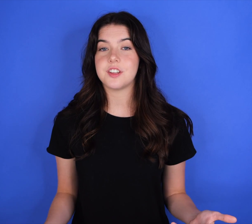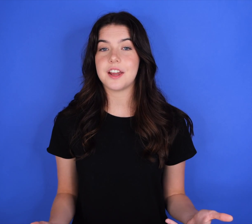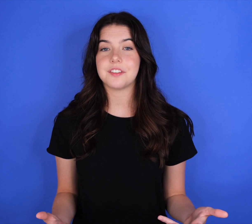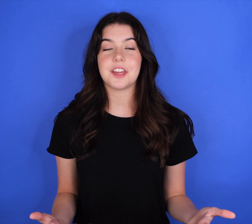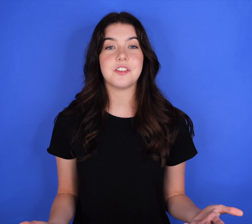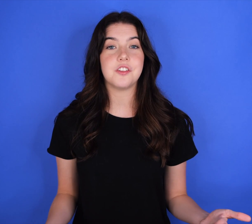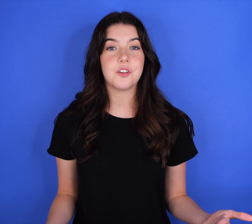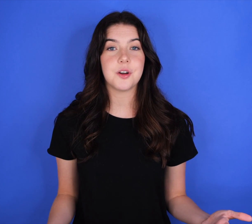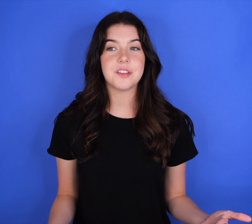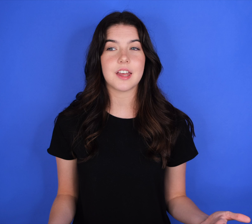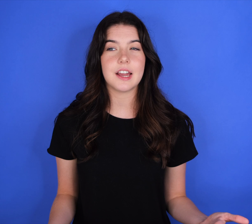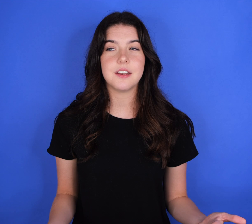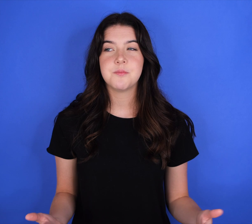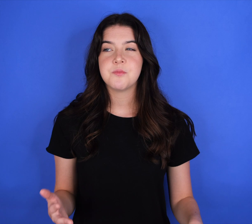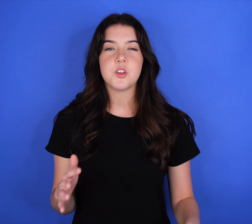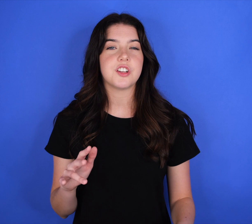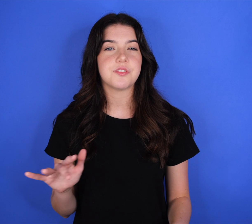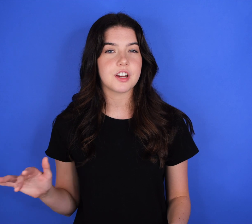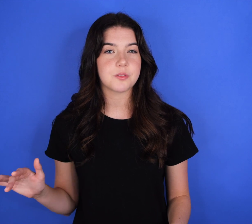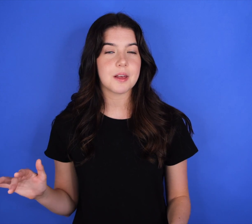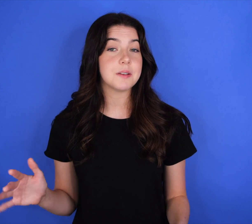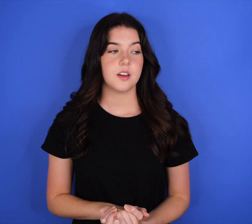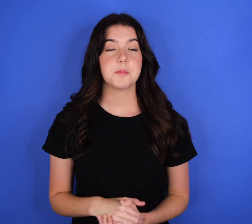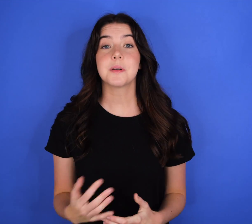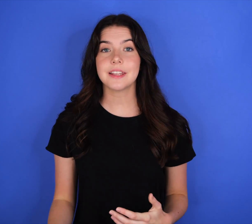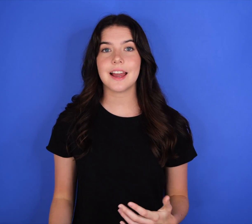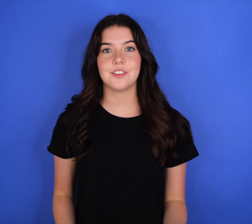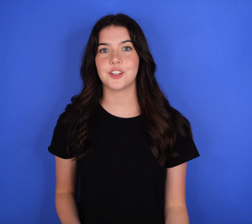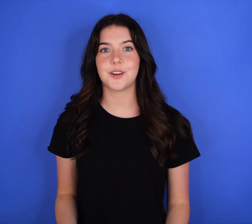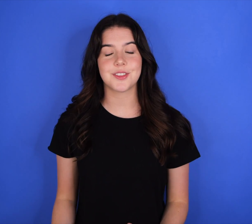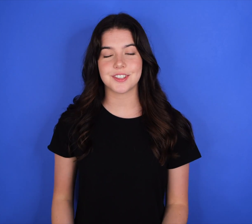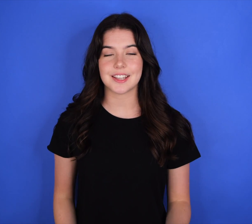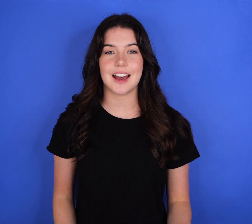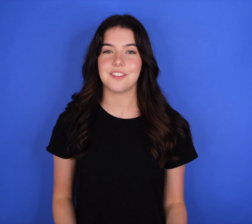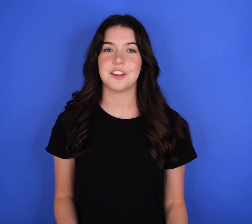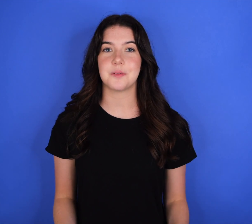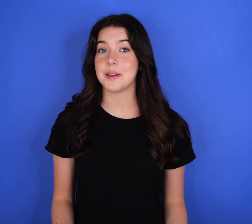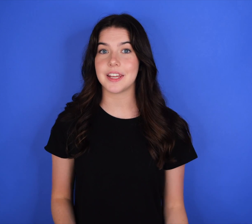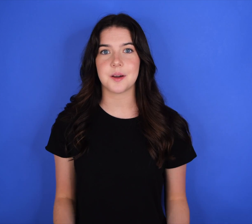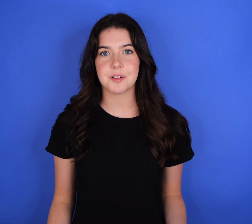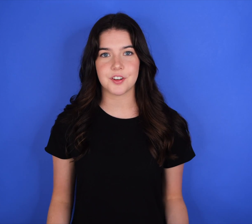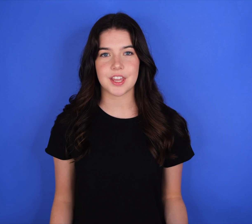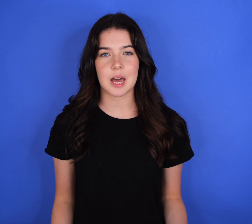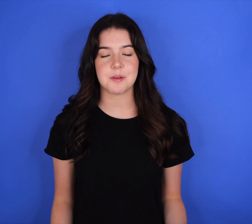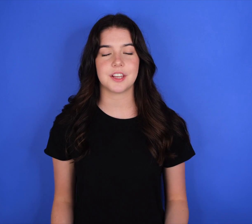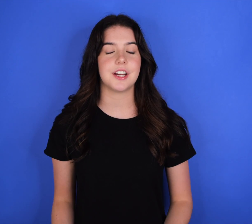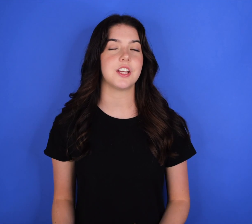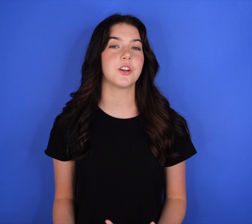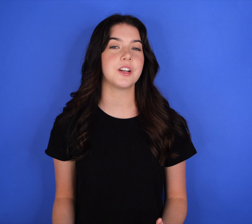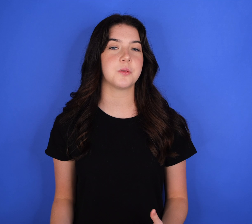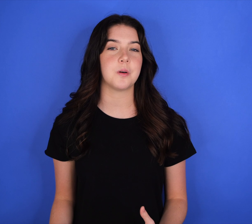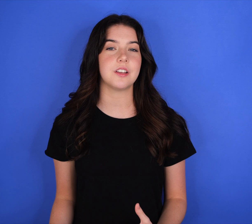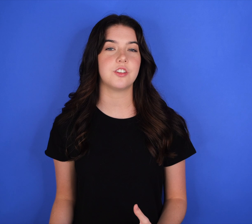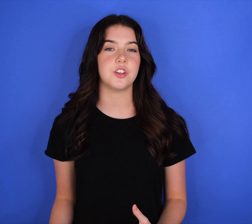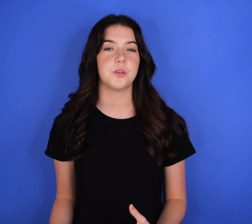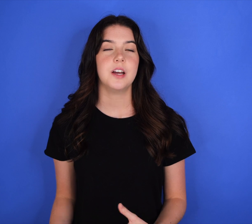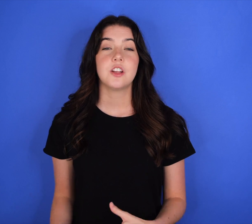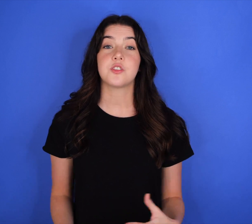nice in case you don't know a sign, you could just fingerspell it. But really, as you're going through this class and you're building up your vocabulary, you're going to want to try